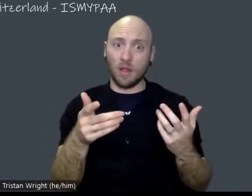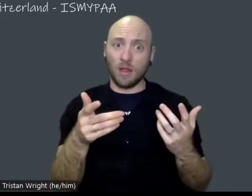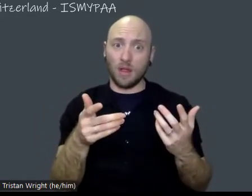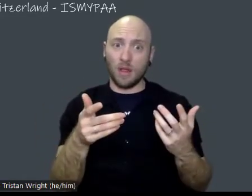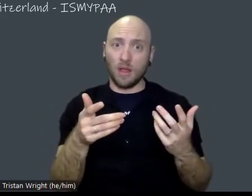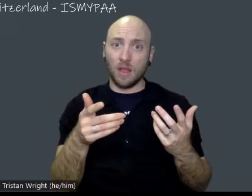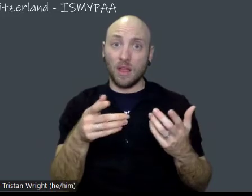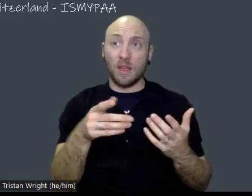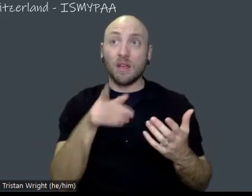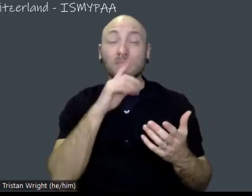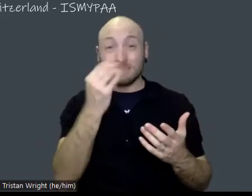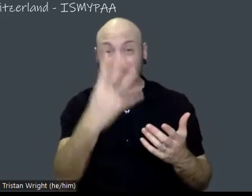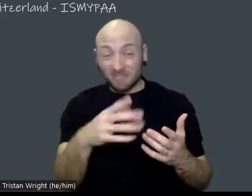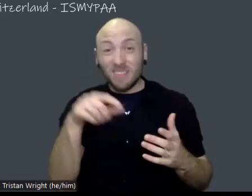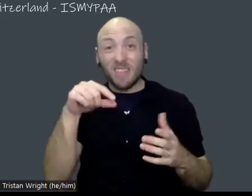to realize